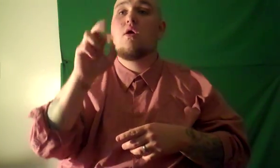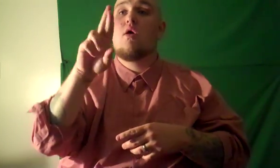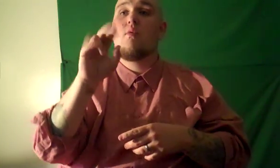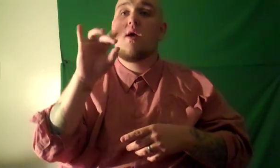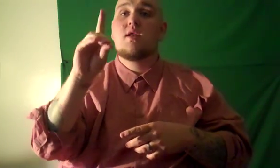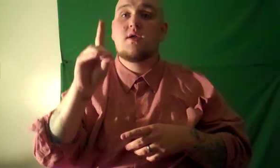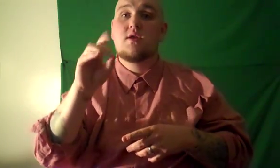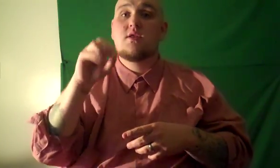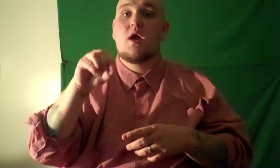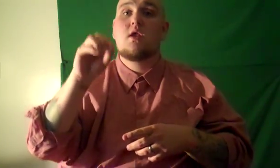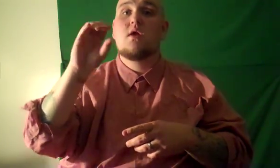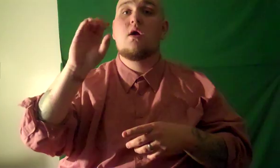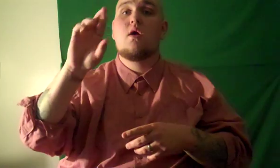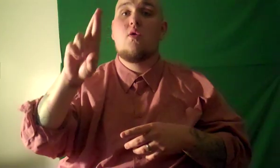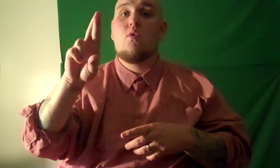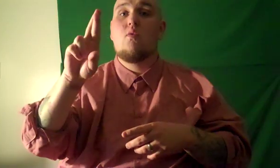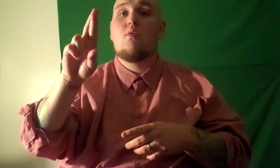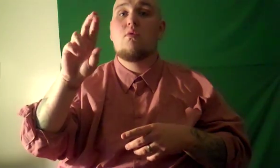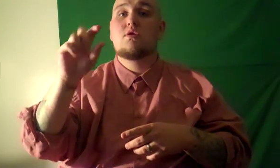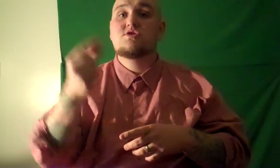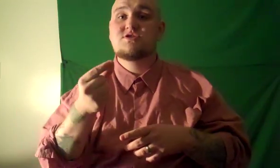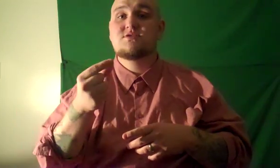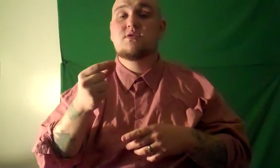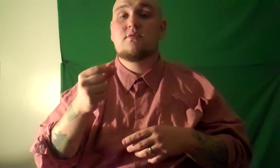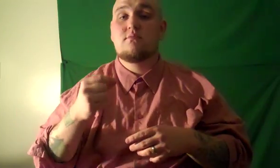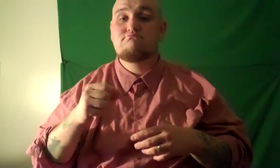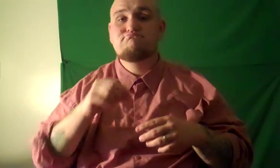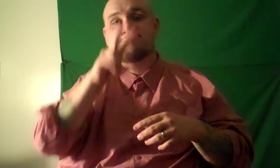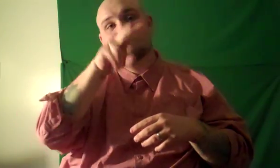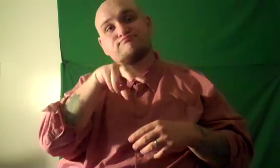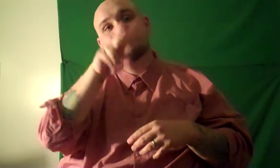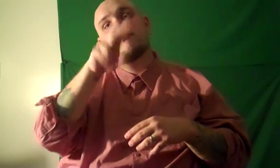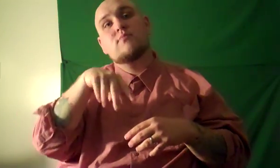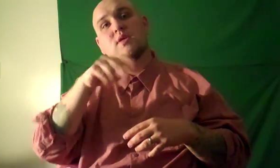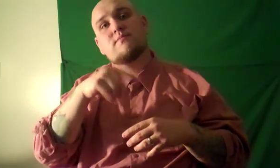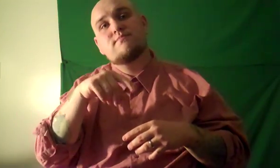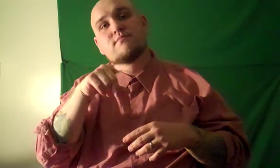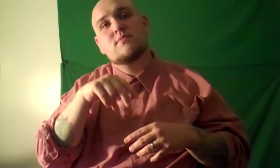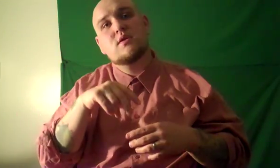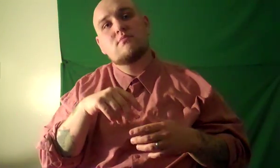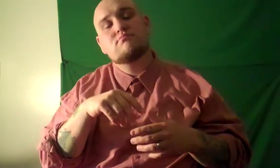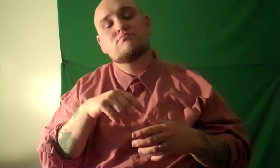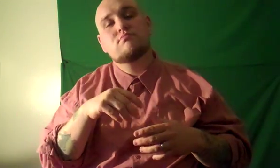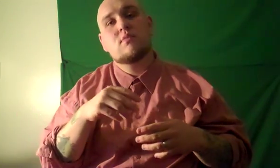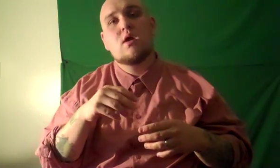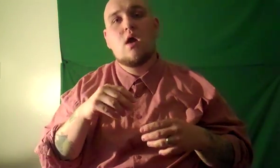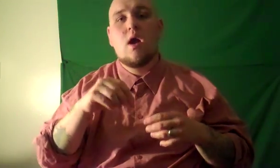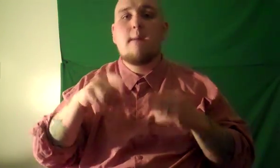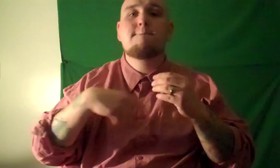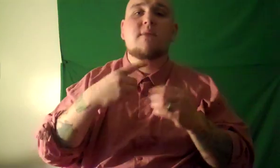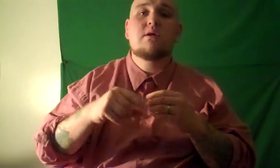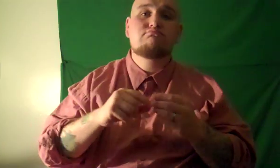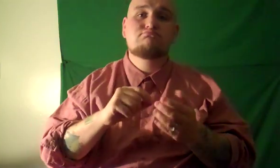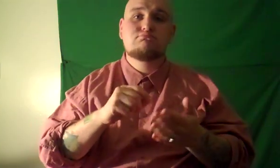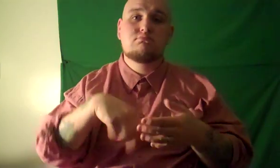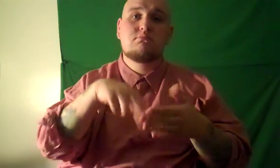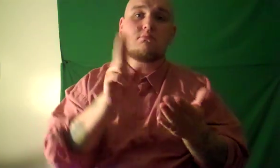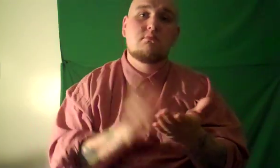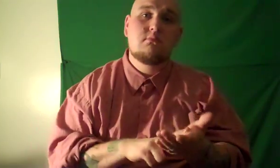and read all the details about signing up for the NIC test, the National Interpreting